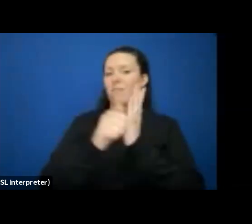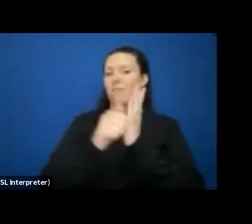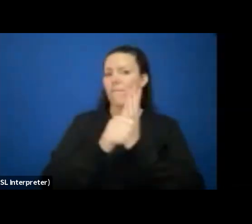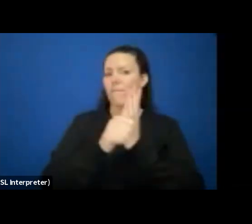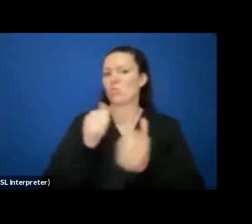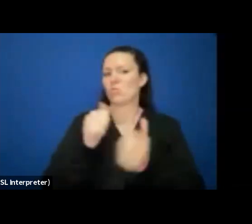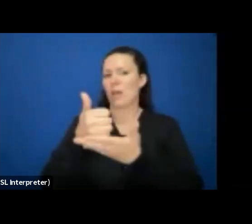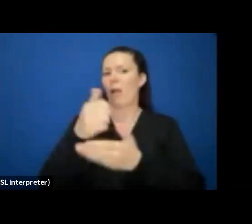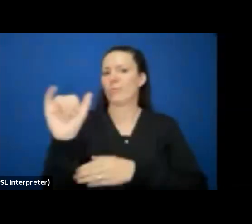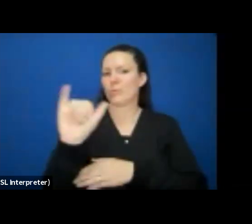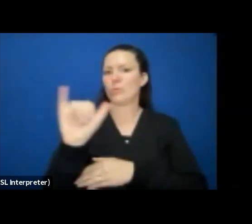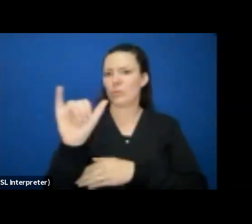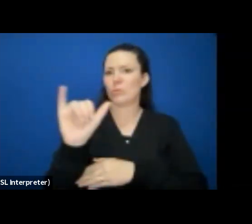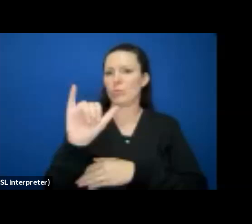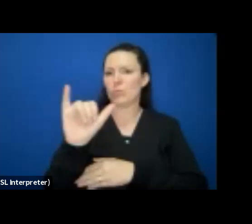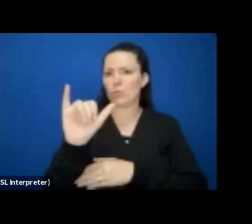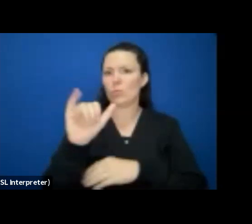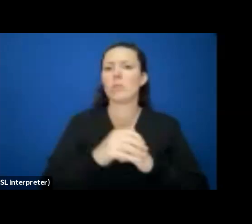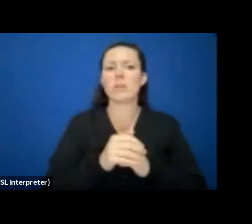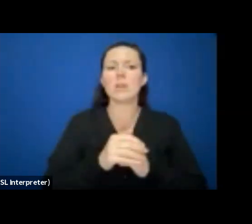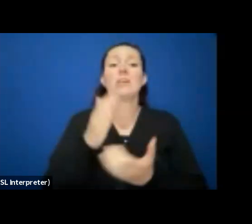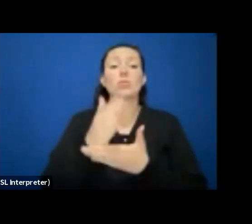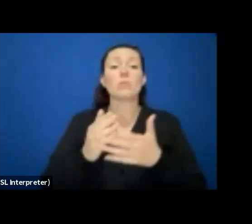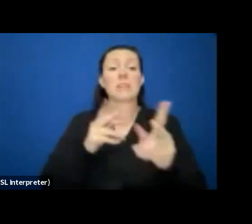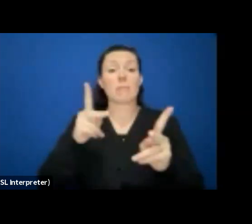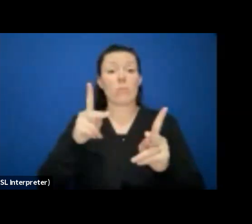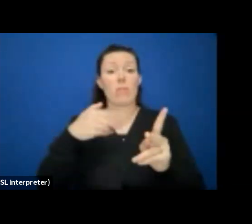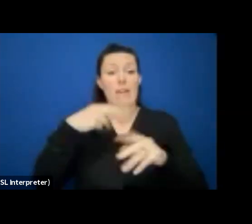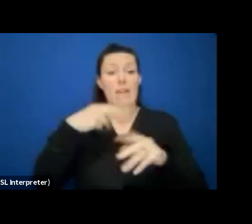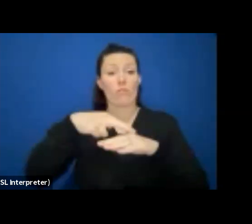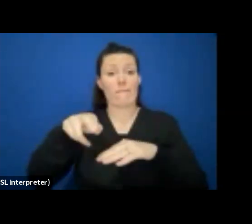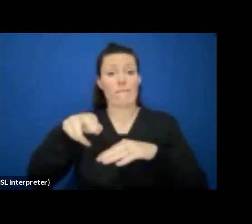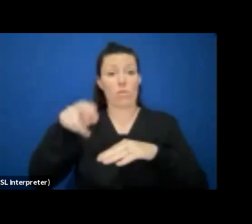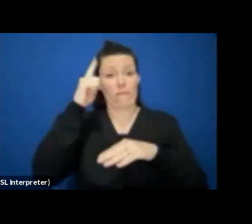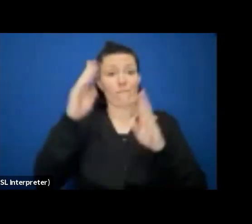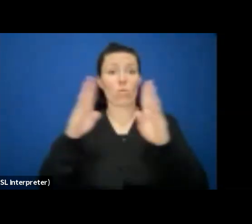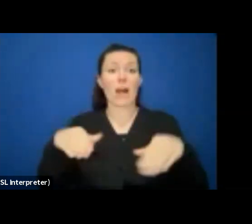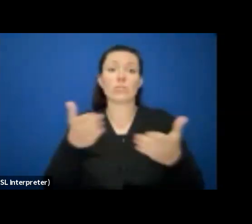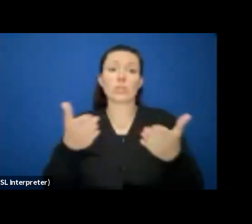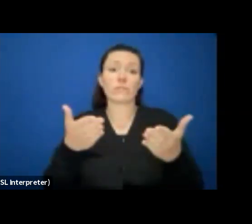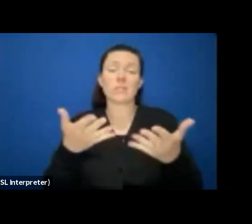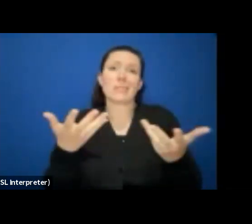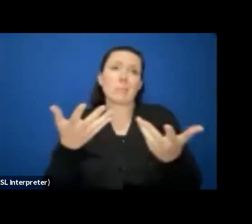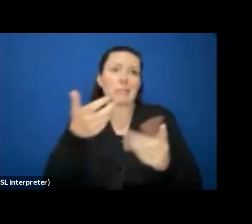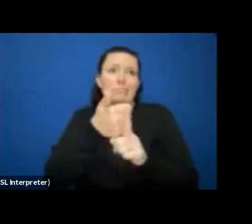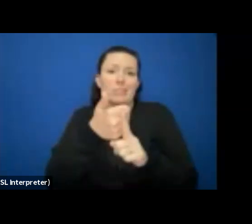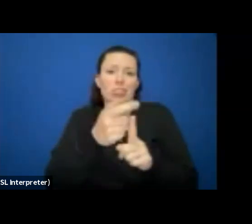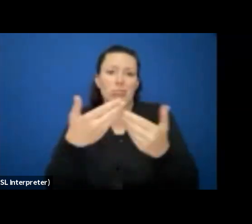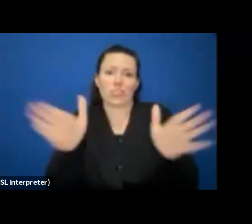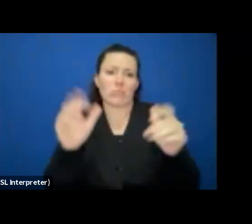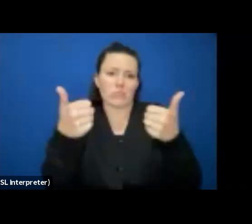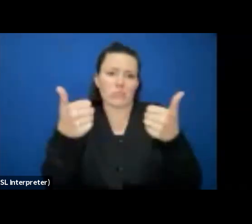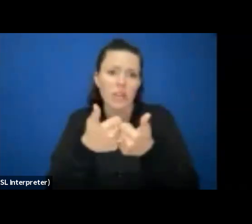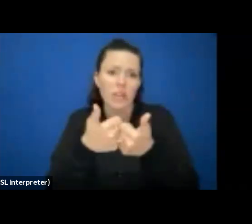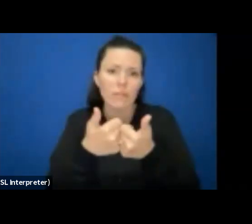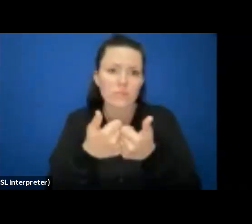them, being referred to us for housing services. It's a challenge. What we did was